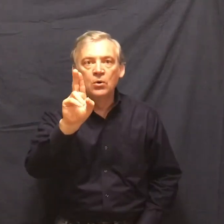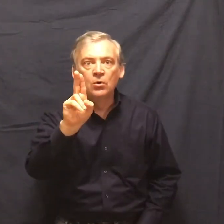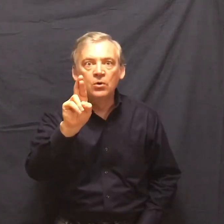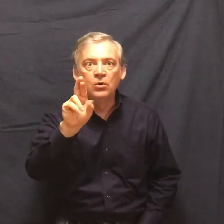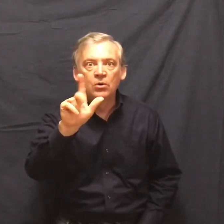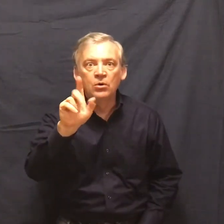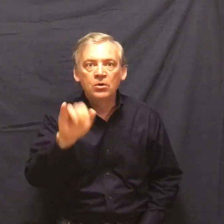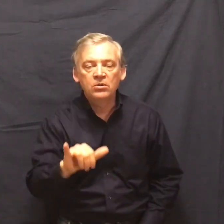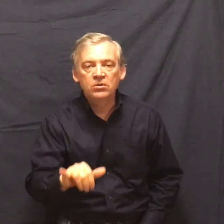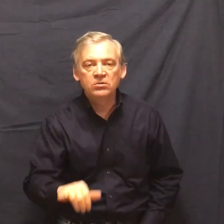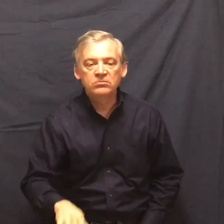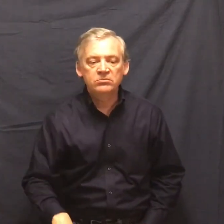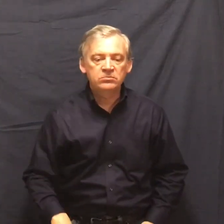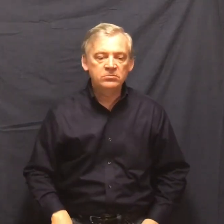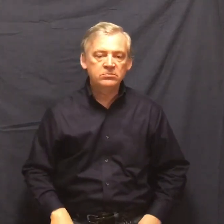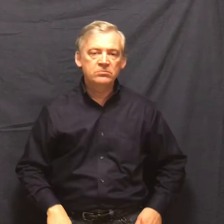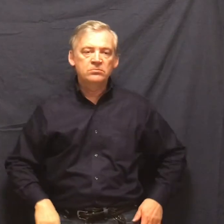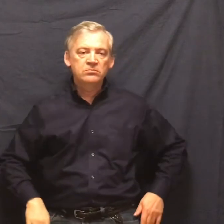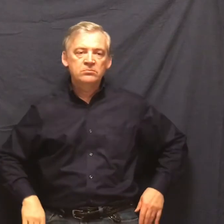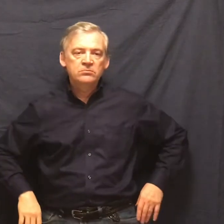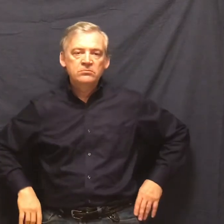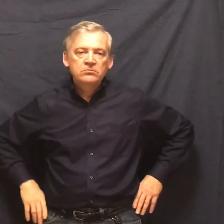"You seen a girl around here?" he demanded angrily.